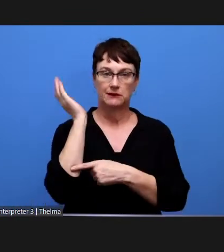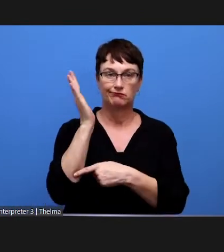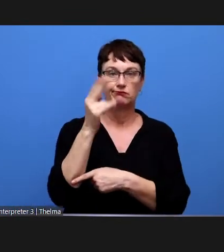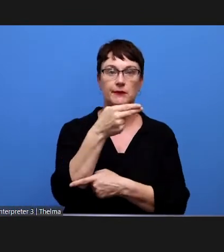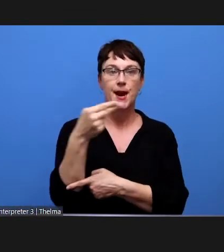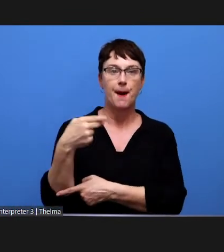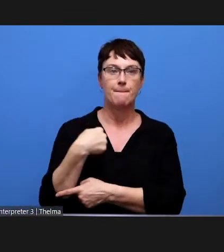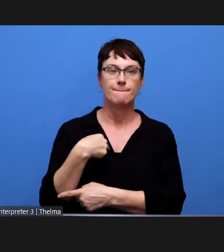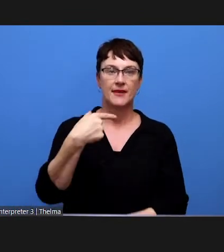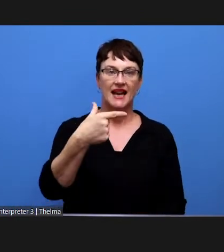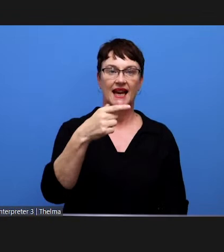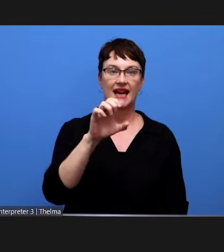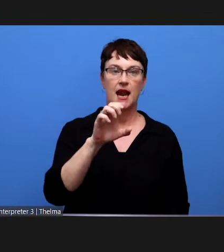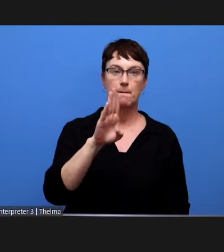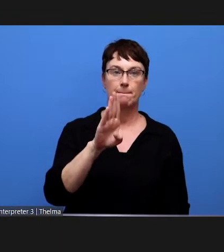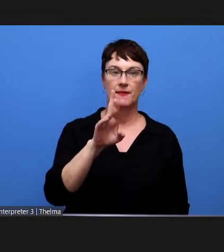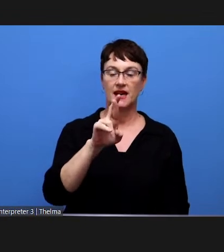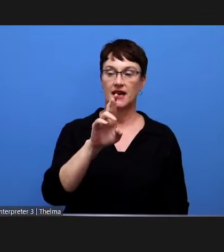Cities.